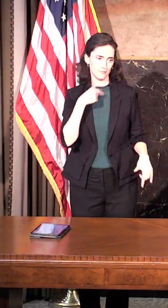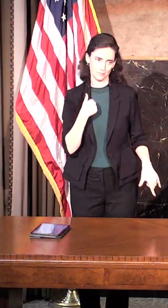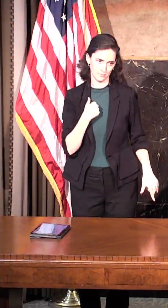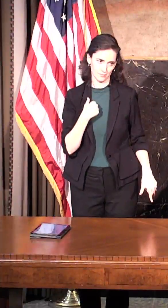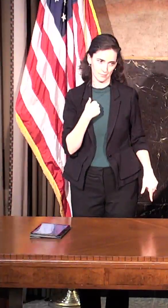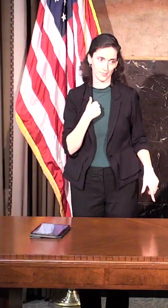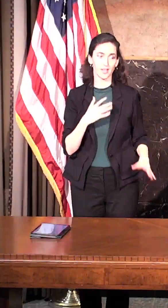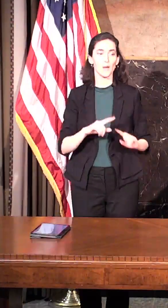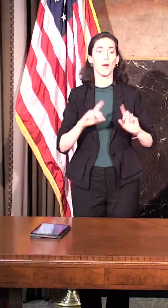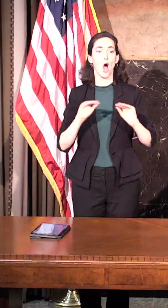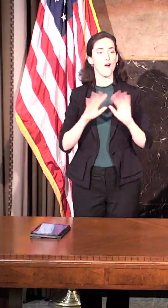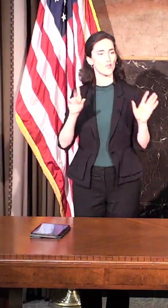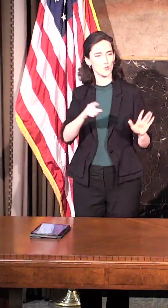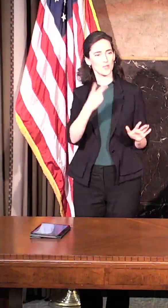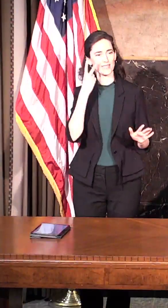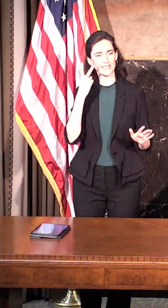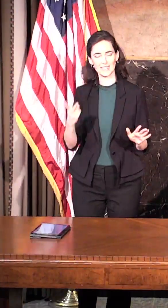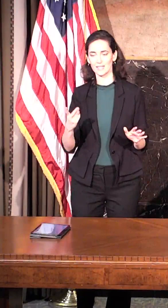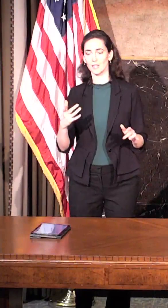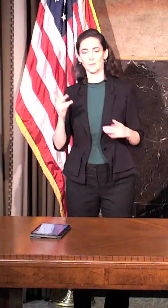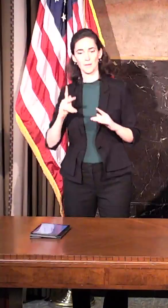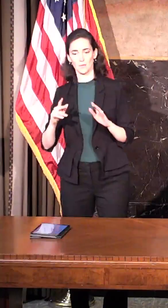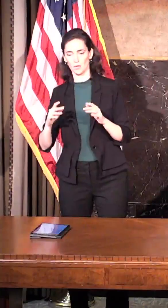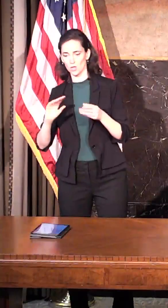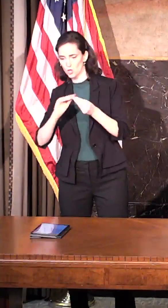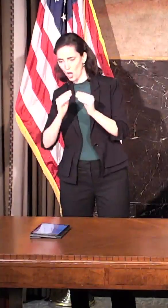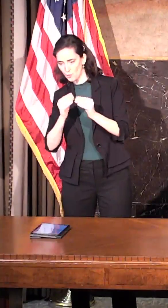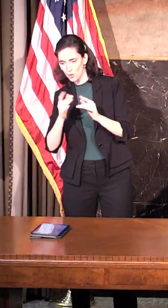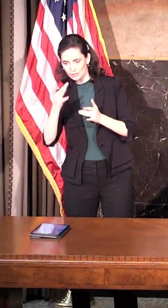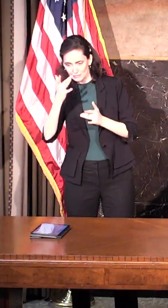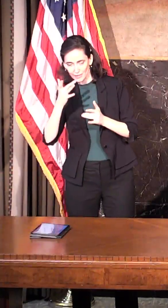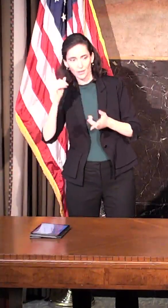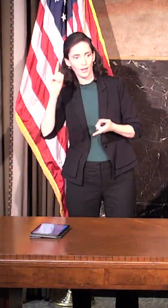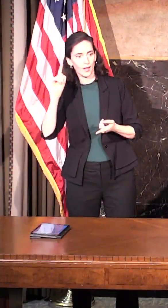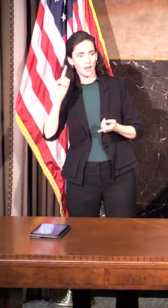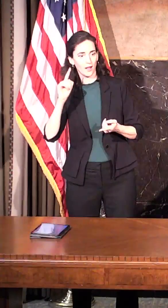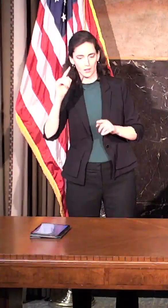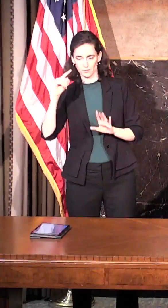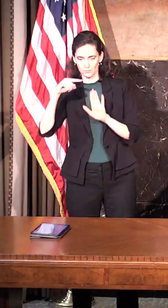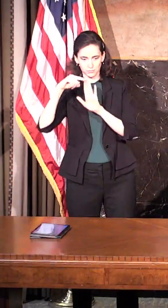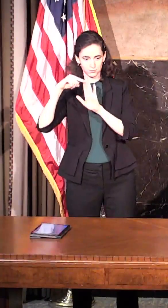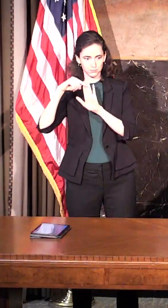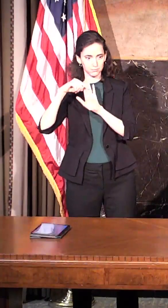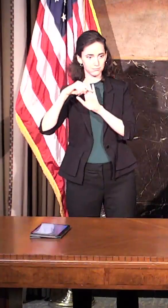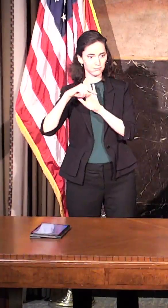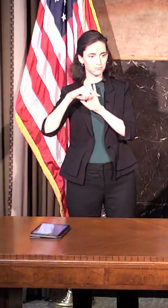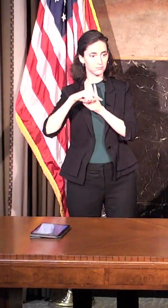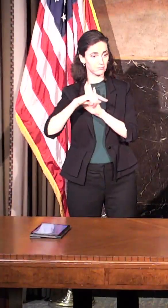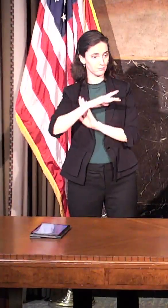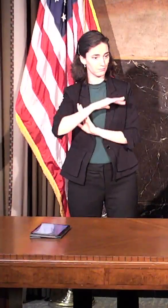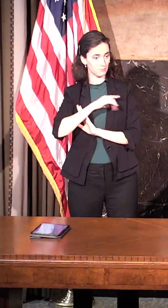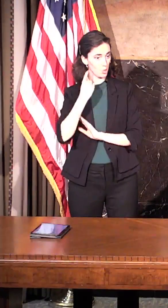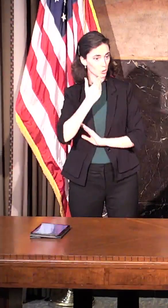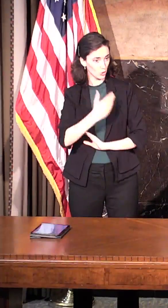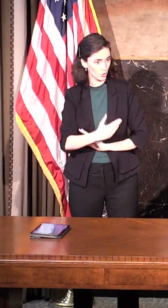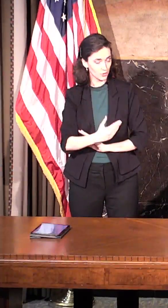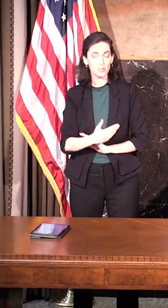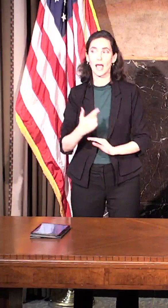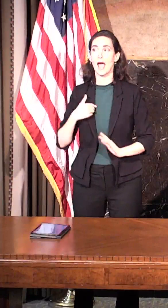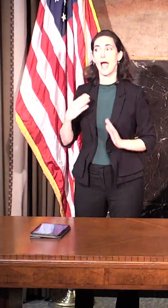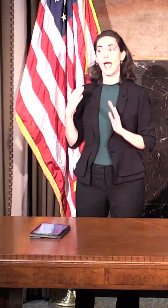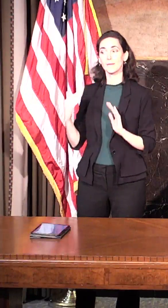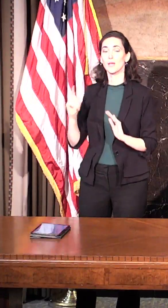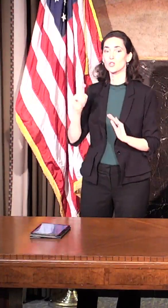you look at the trend lines, they are good, and so I would anticipate that we will have a new